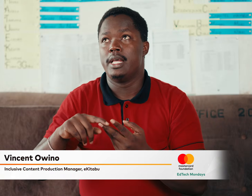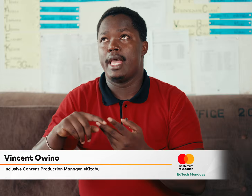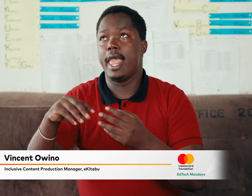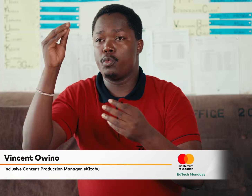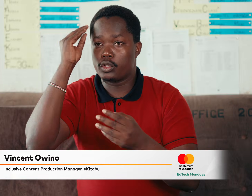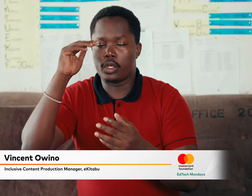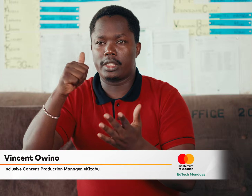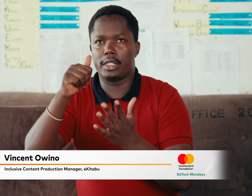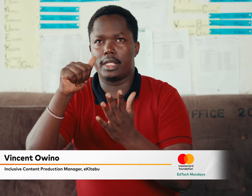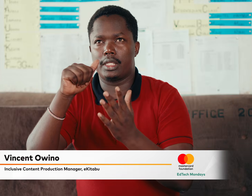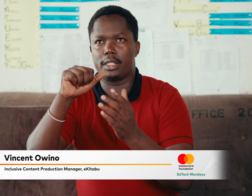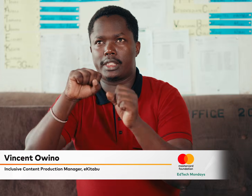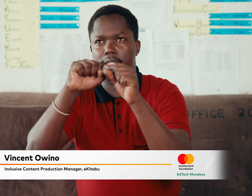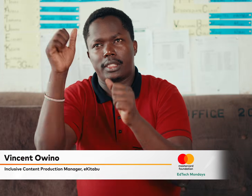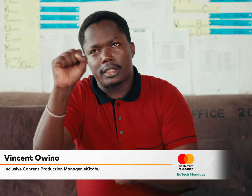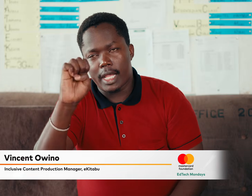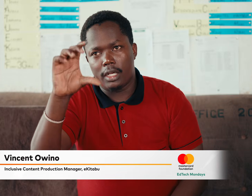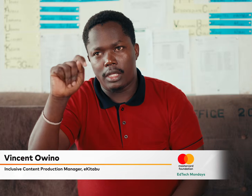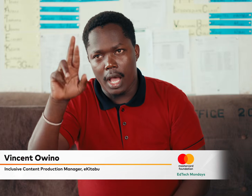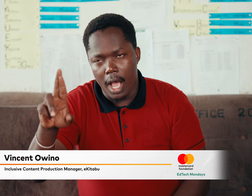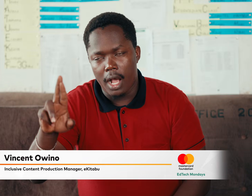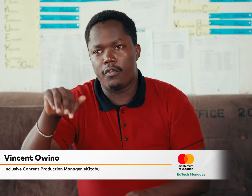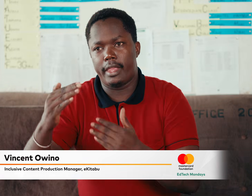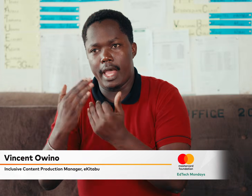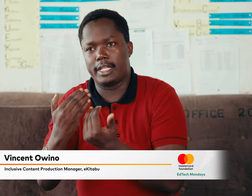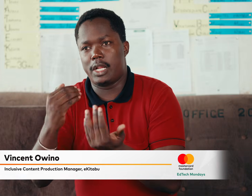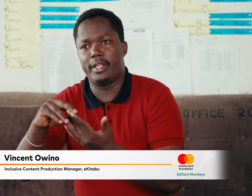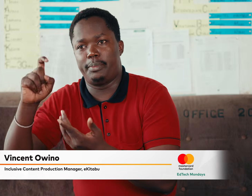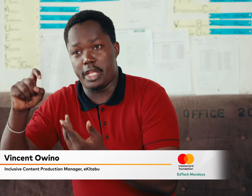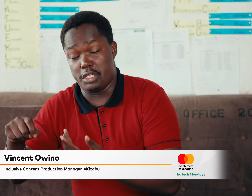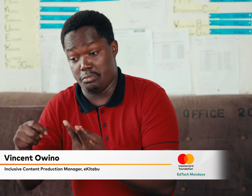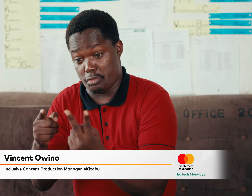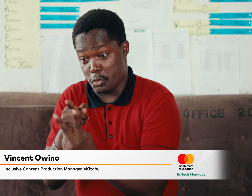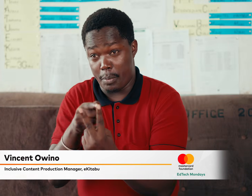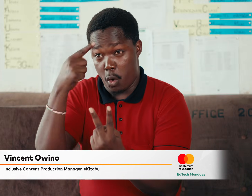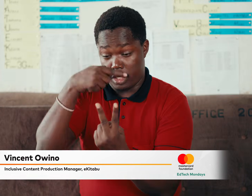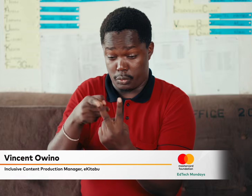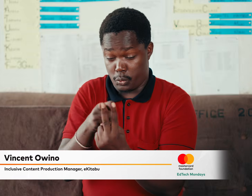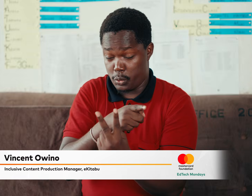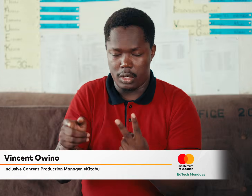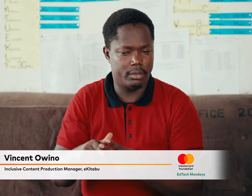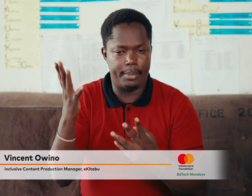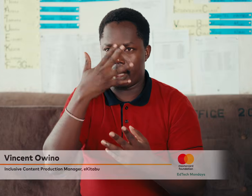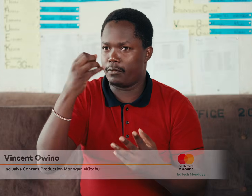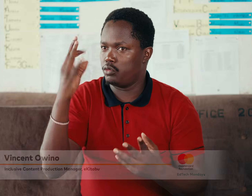policy, the education sector of caring children with special needs, these 2 policies, they're